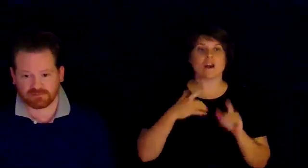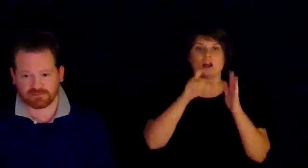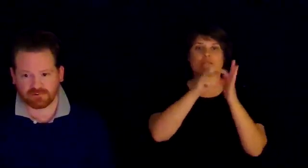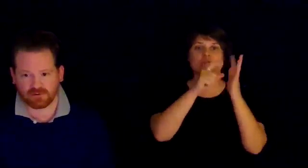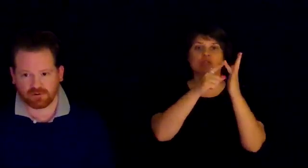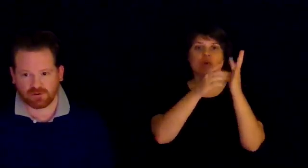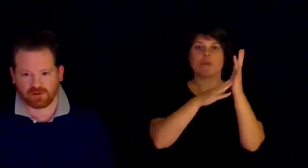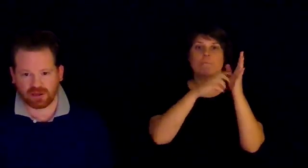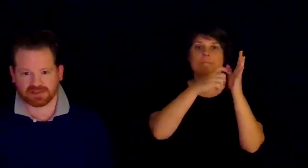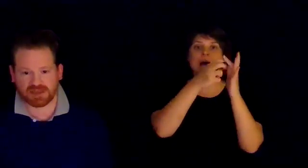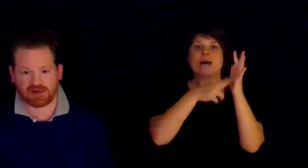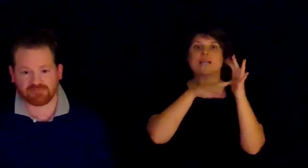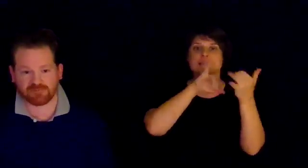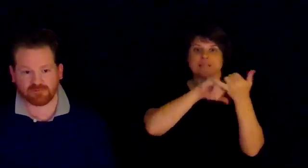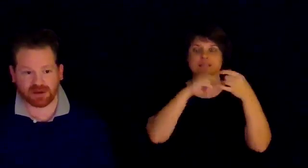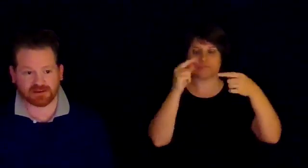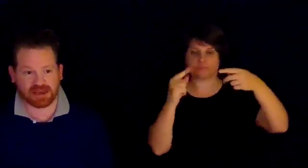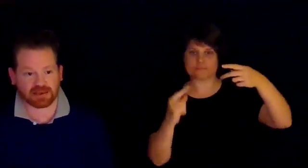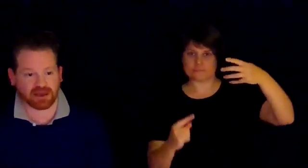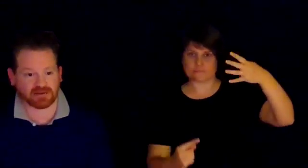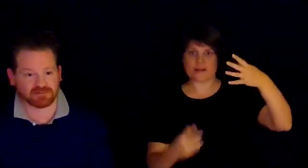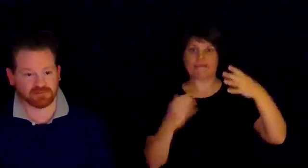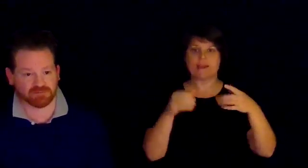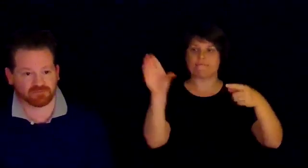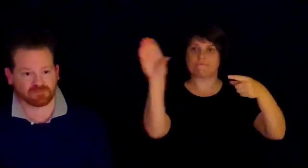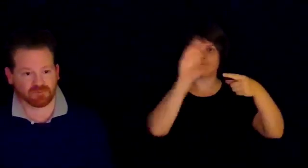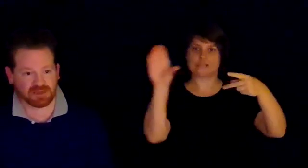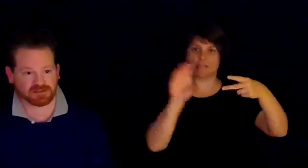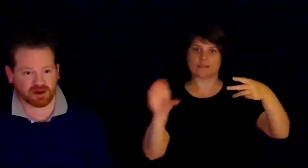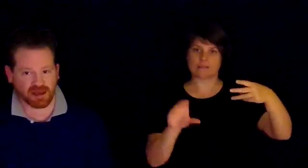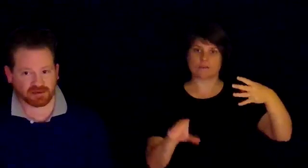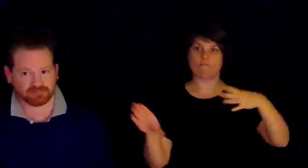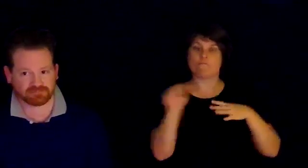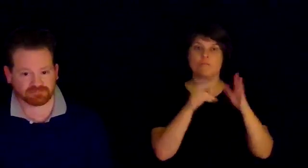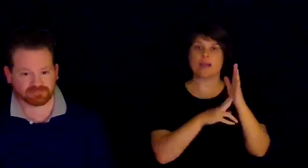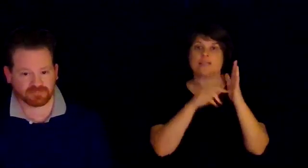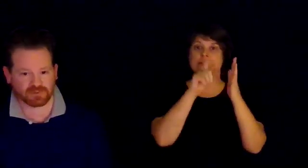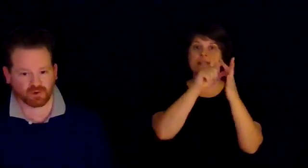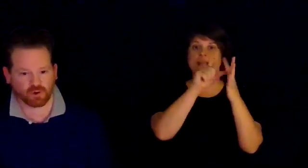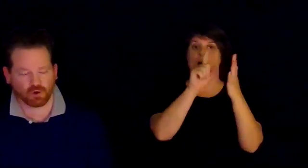domains each have funding allocated to them from the NDIA.